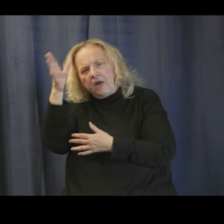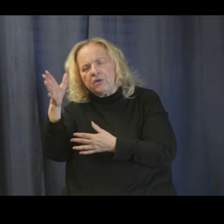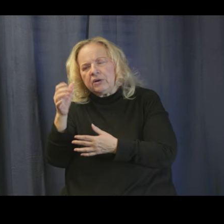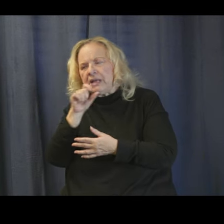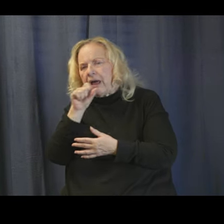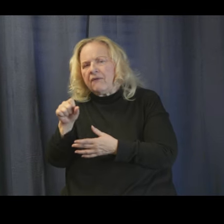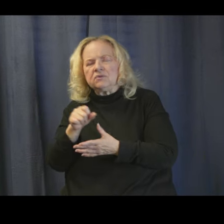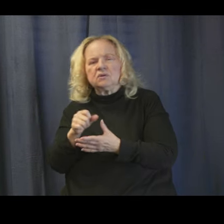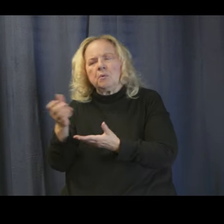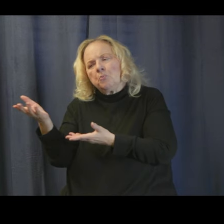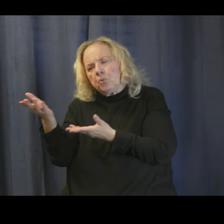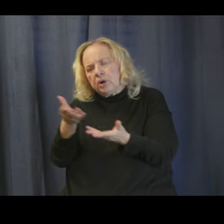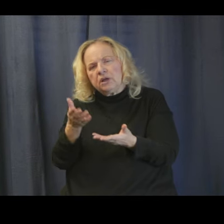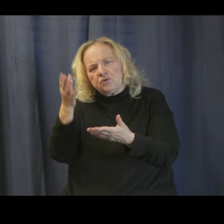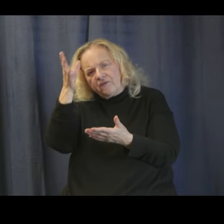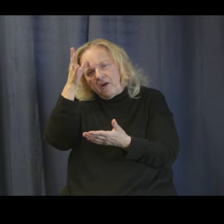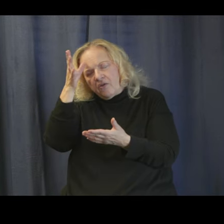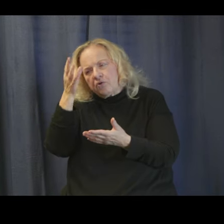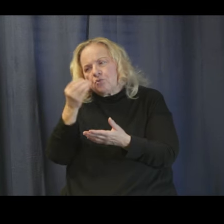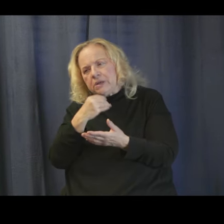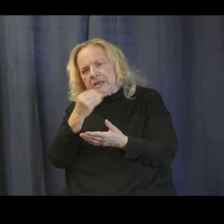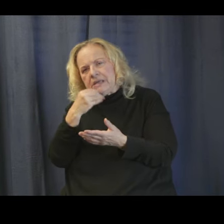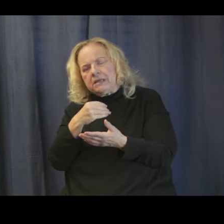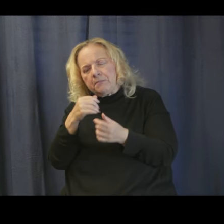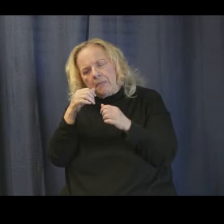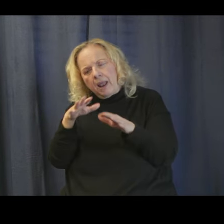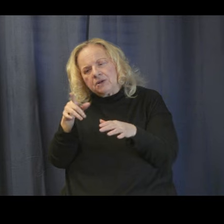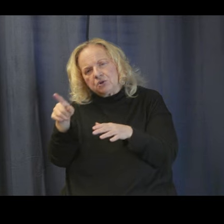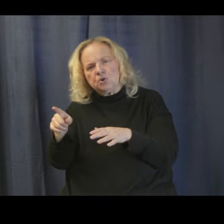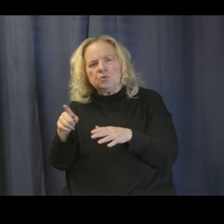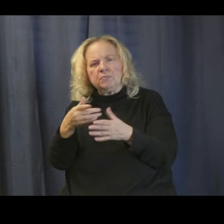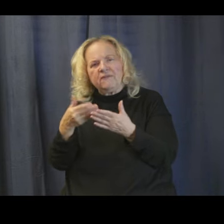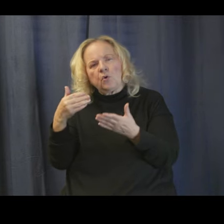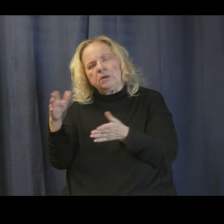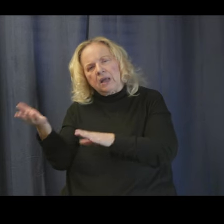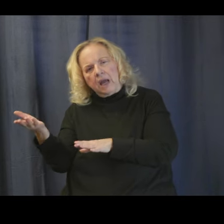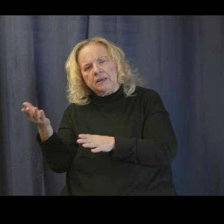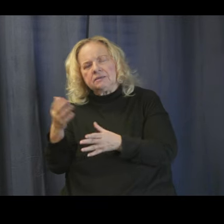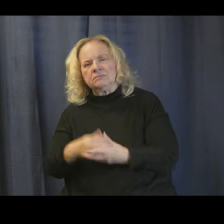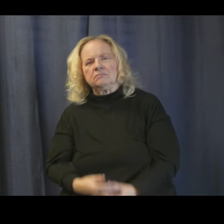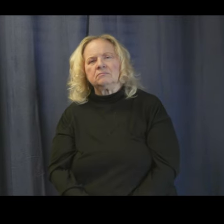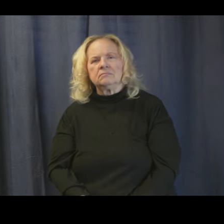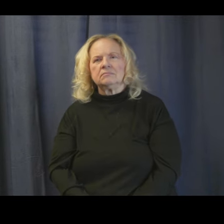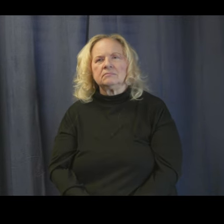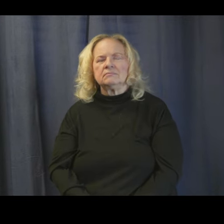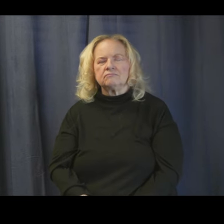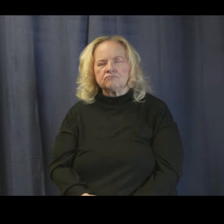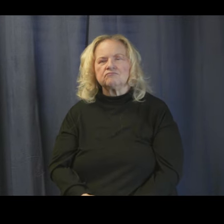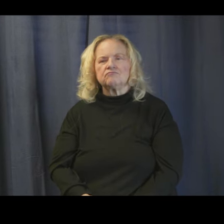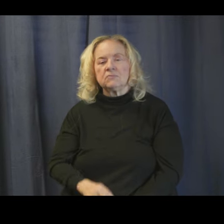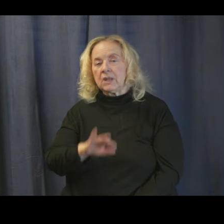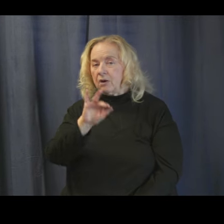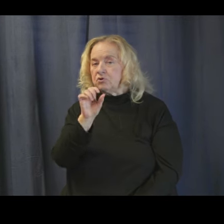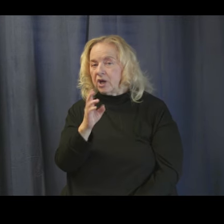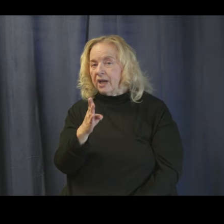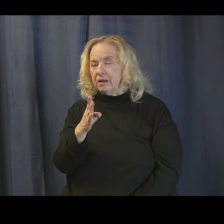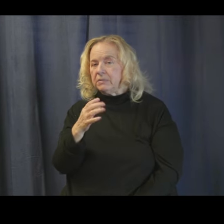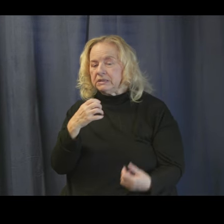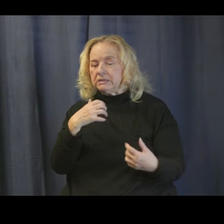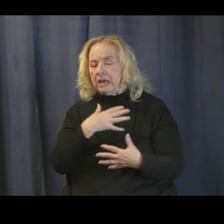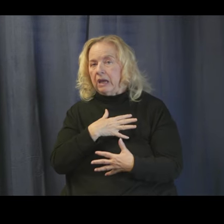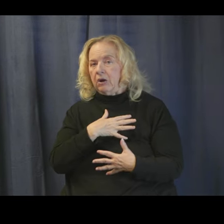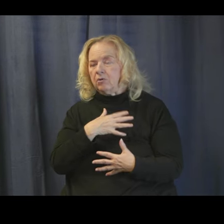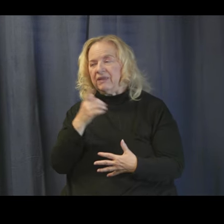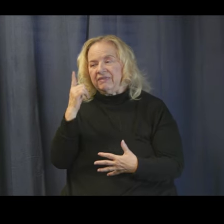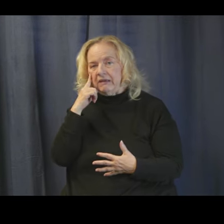father, such as he loves. Bring it to your father that he can eat so he may bless you before his death. Oh, my goodness. Now, Jacob is scared